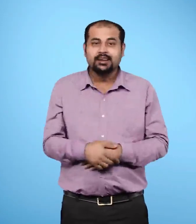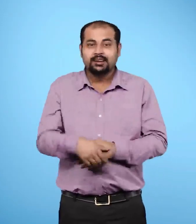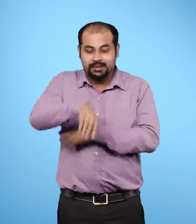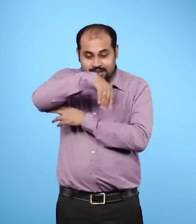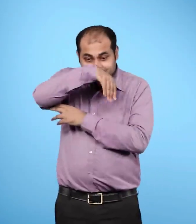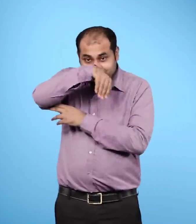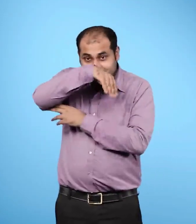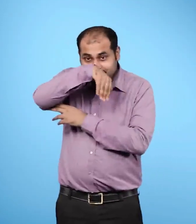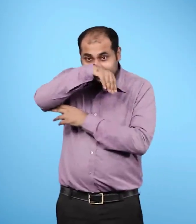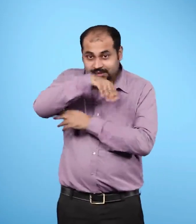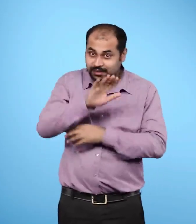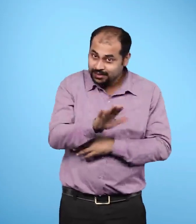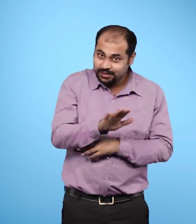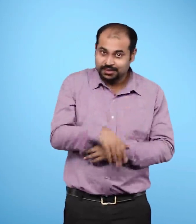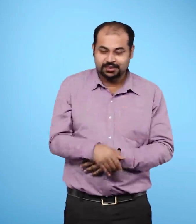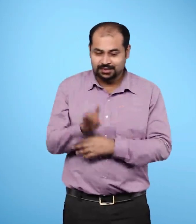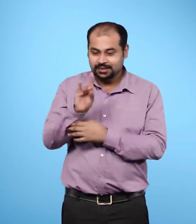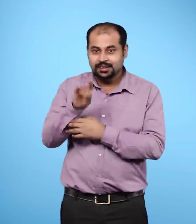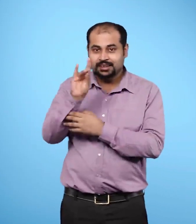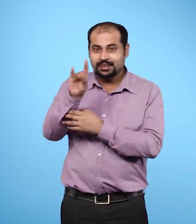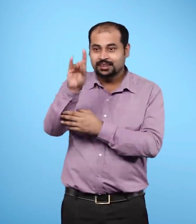an elephant, and a deer